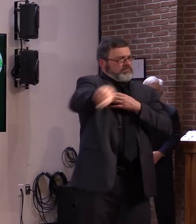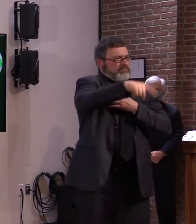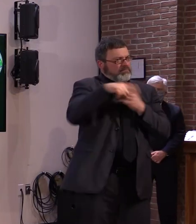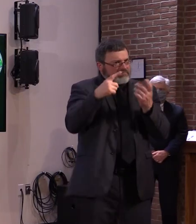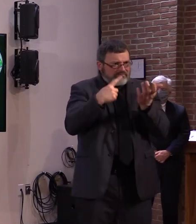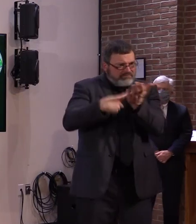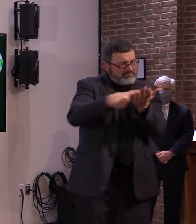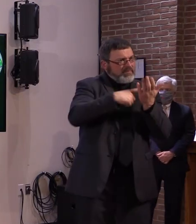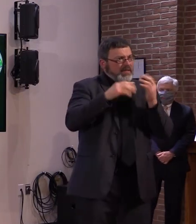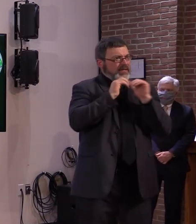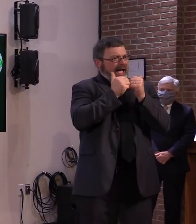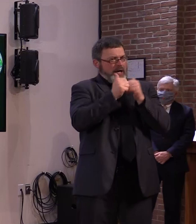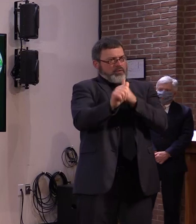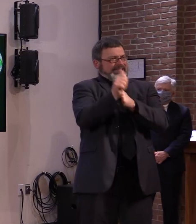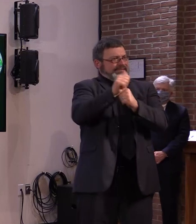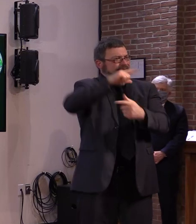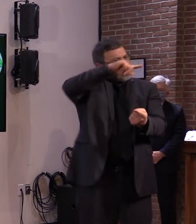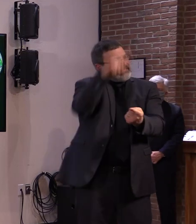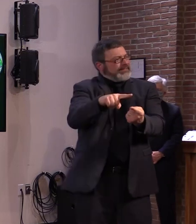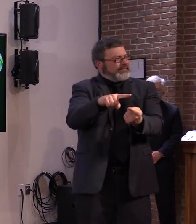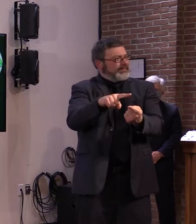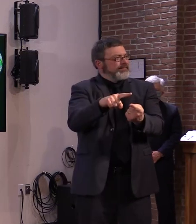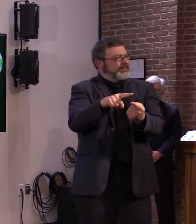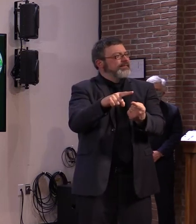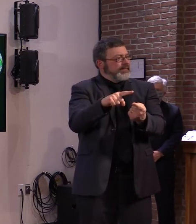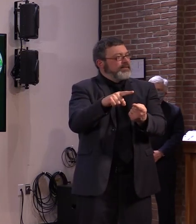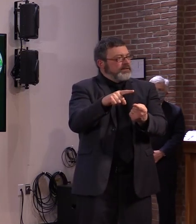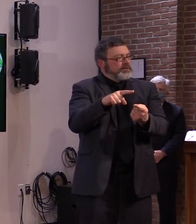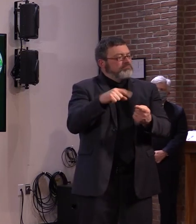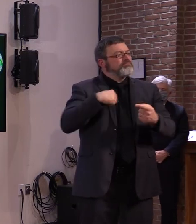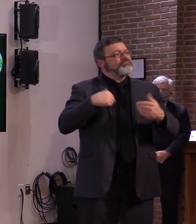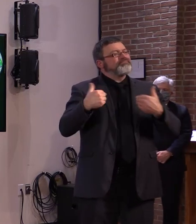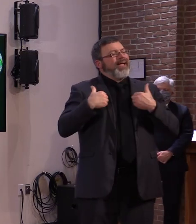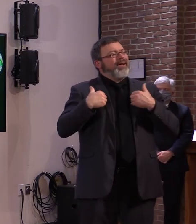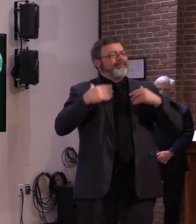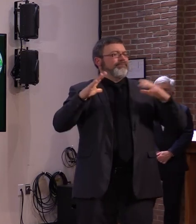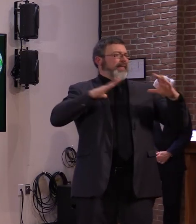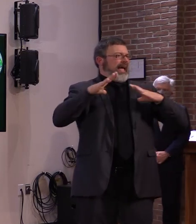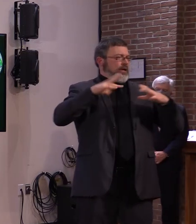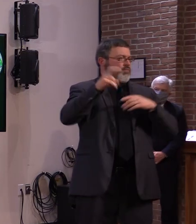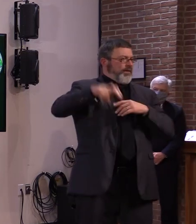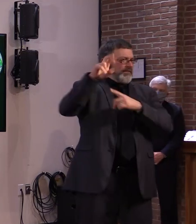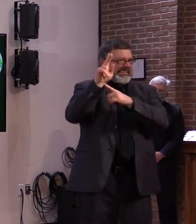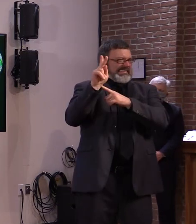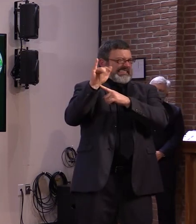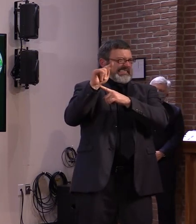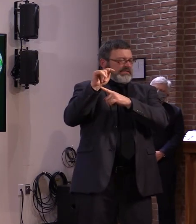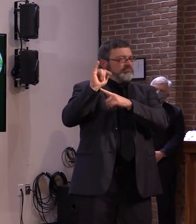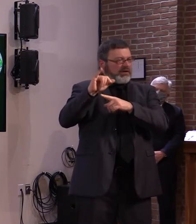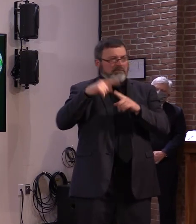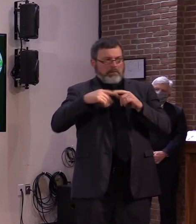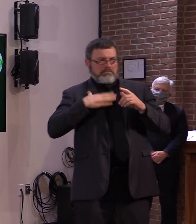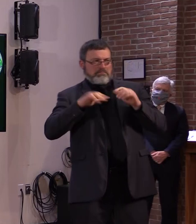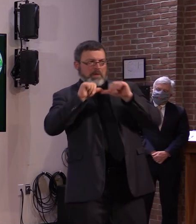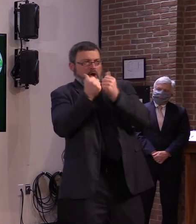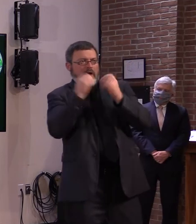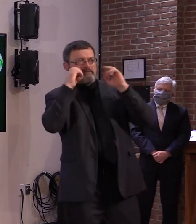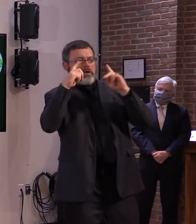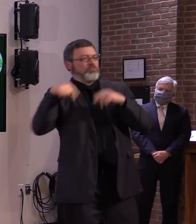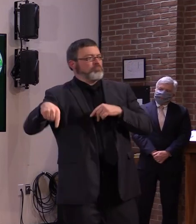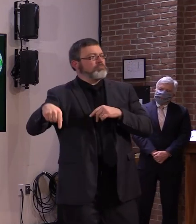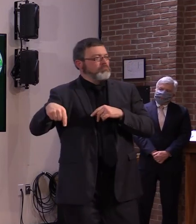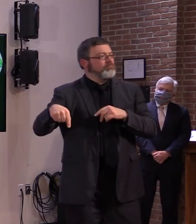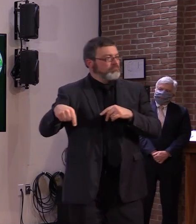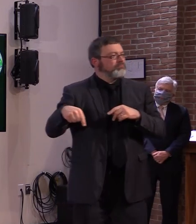Our holiday travel toolkit provides the following prompts to help have these types of conversations. Firstly, you should check the Vermont travel